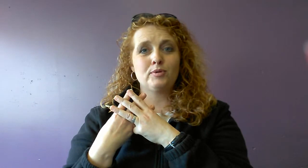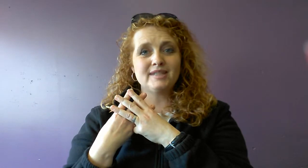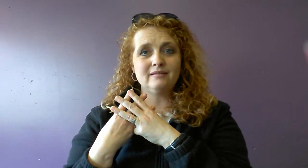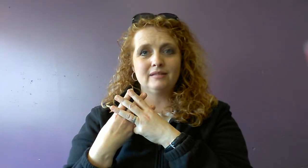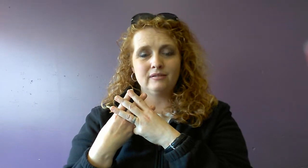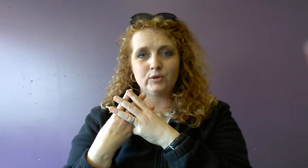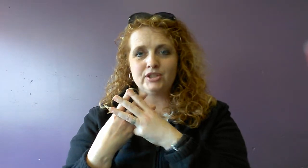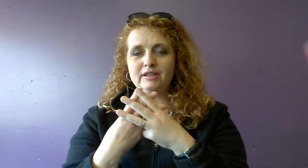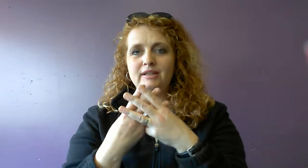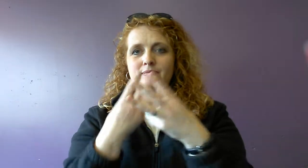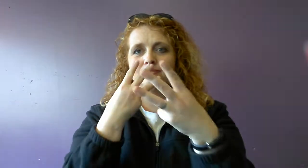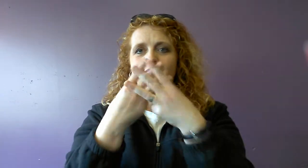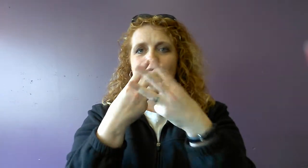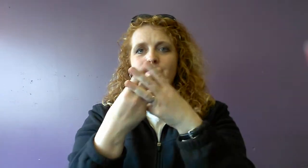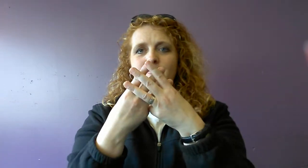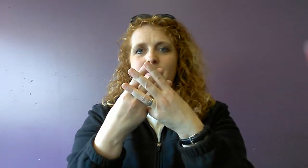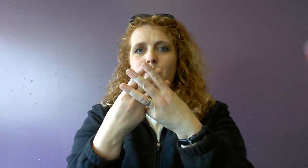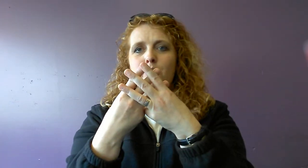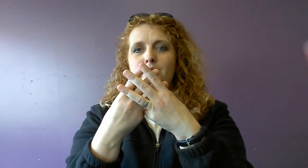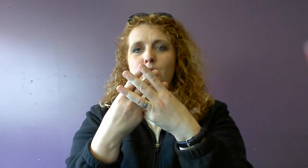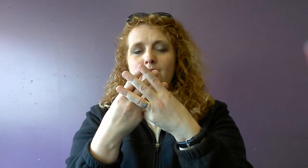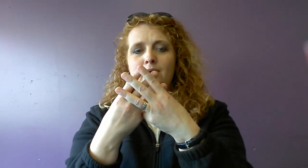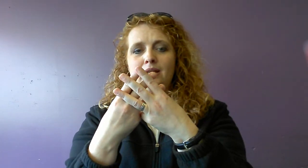prison, unfortunately. Walla Walla.